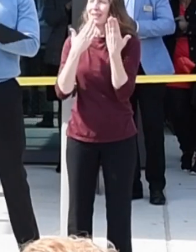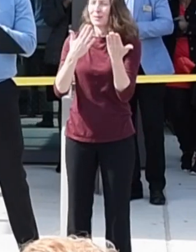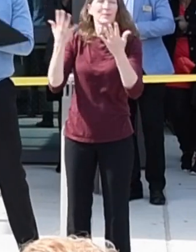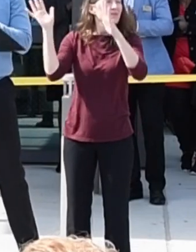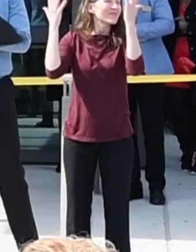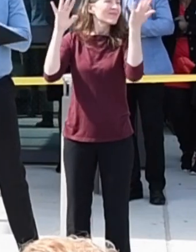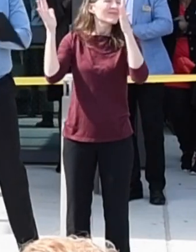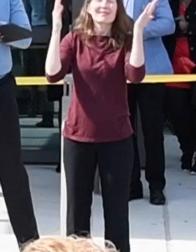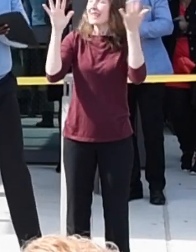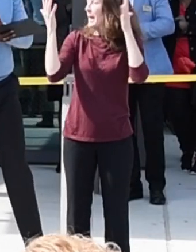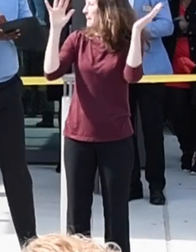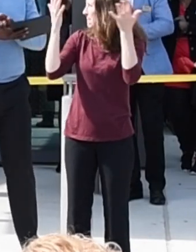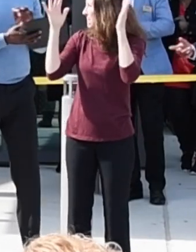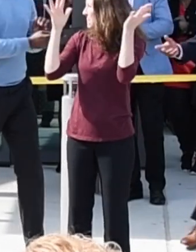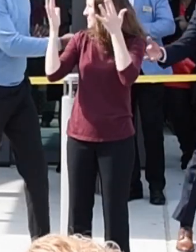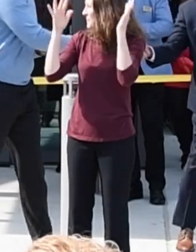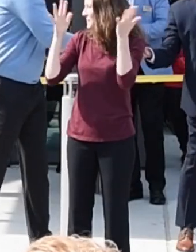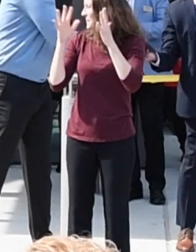much.